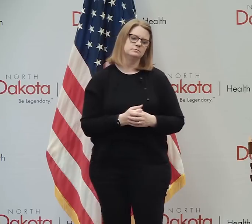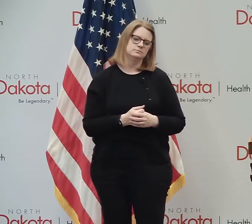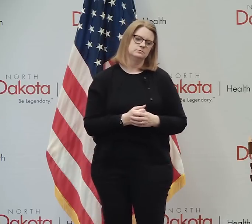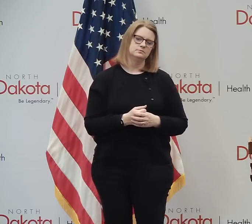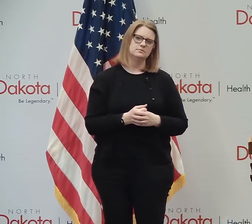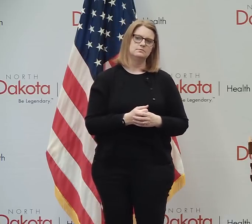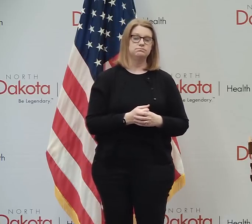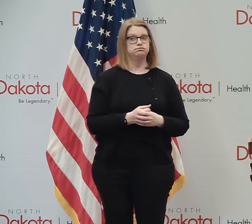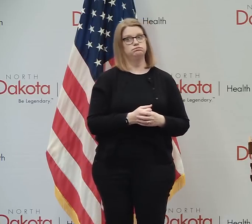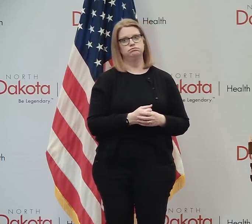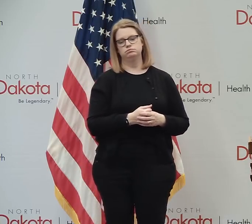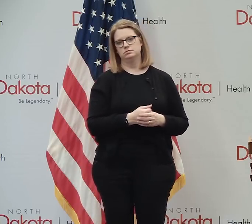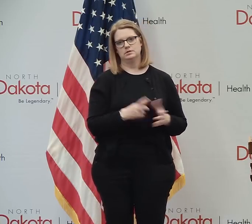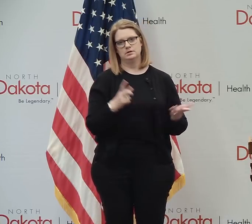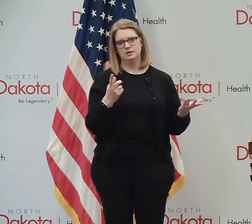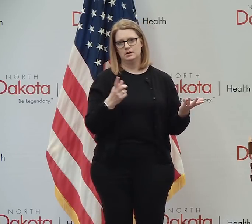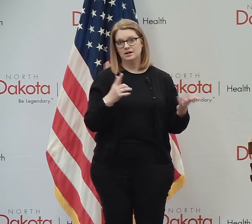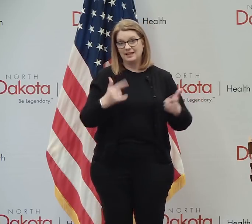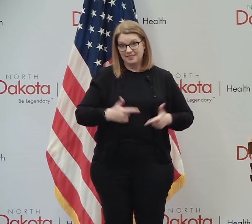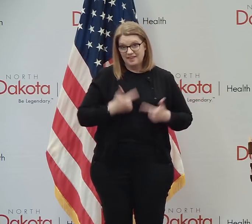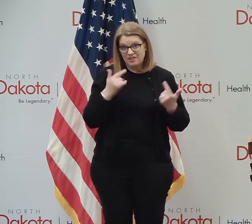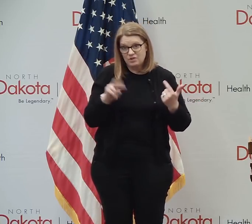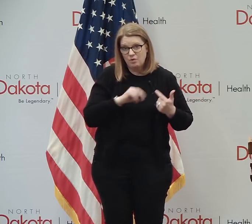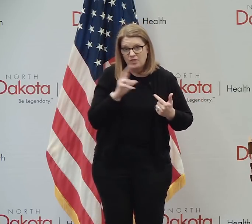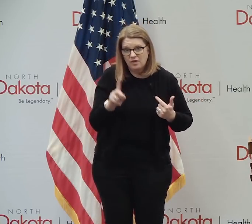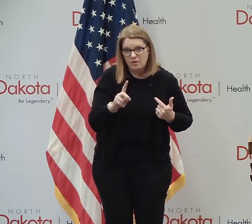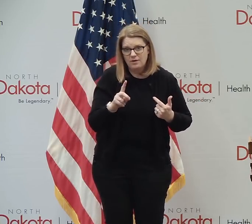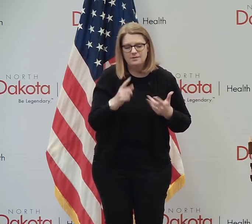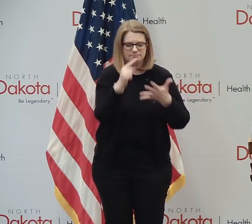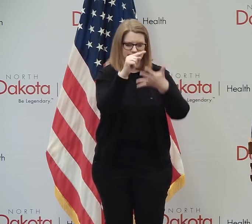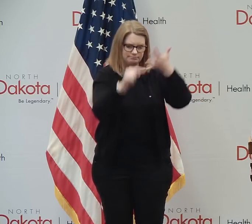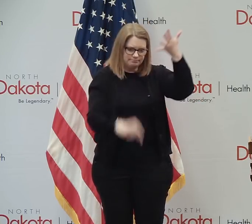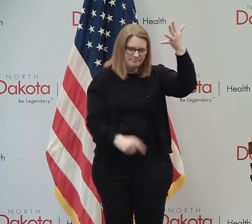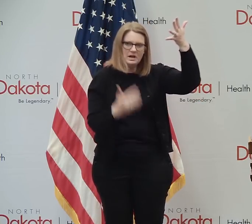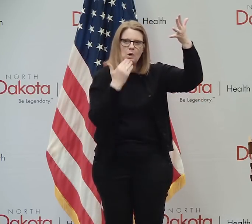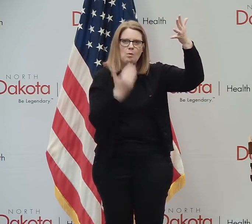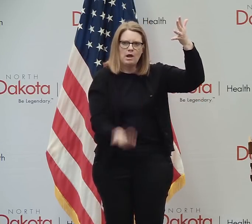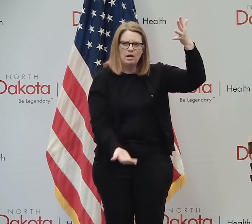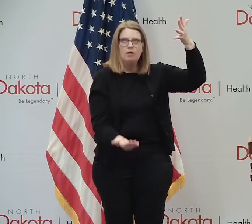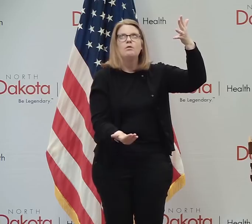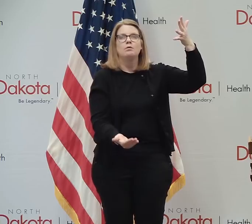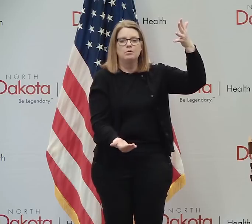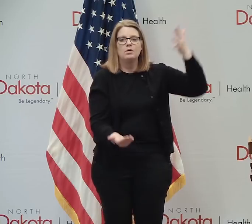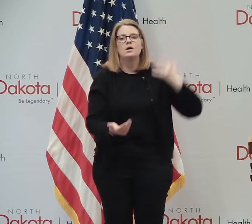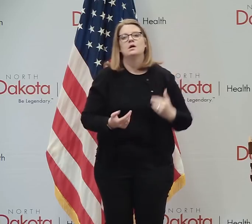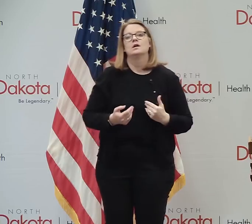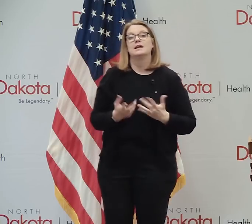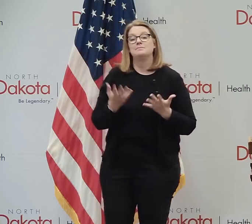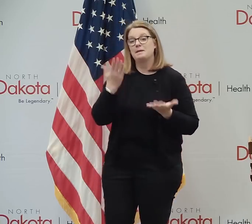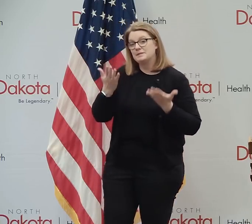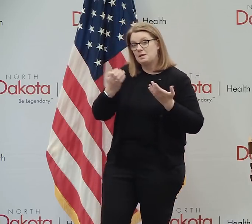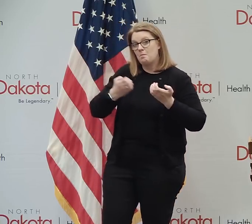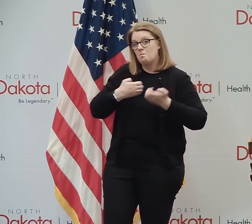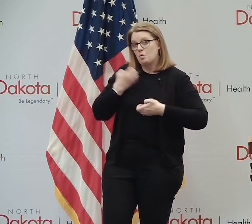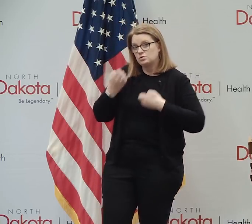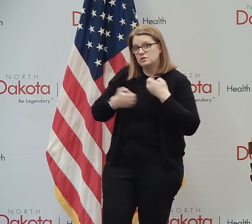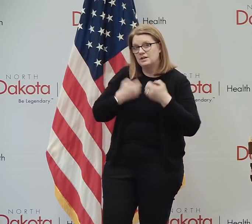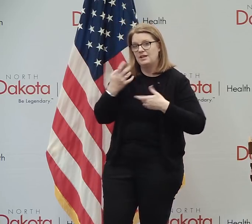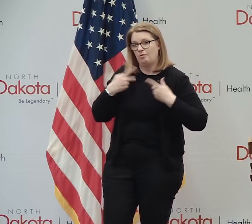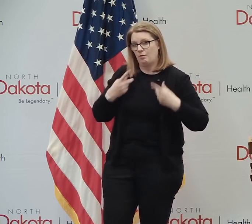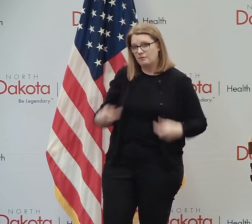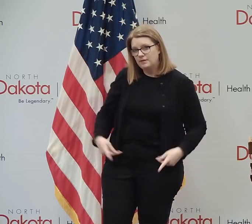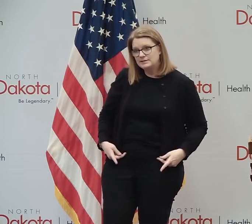things to be grateful about in terms of living in North Dakota, but one of those is that whether it's emotionally or physically or